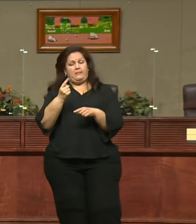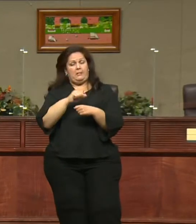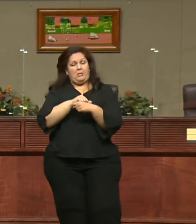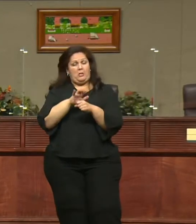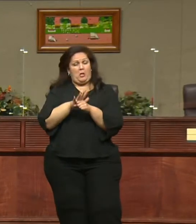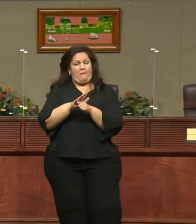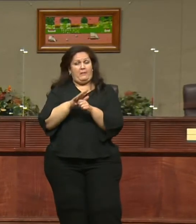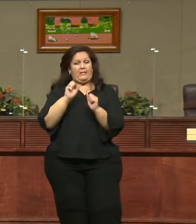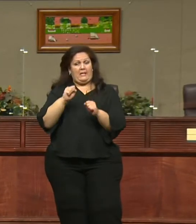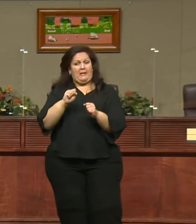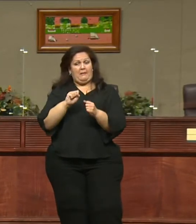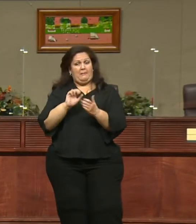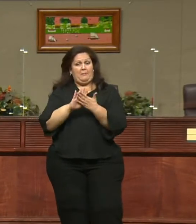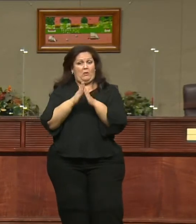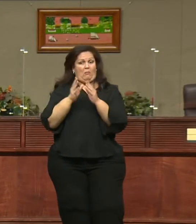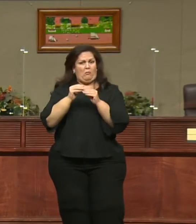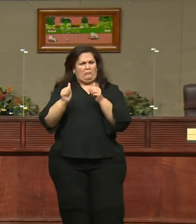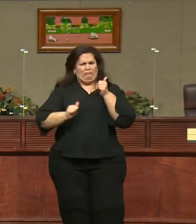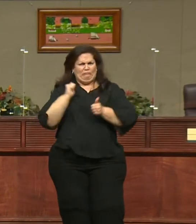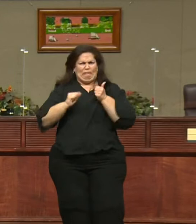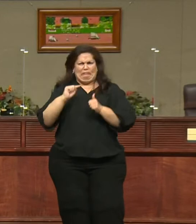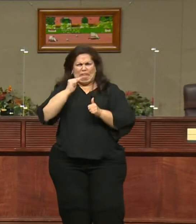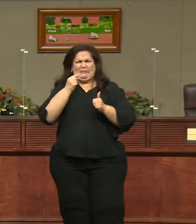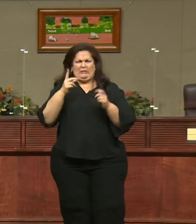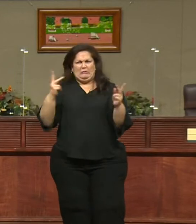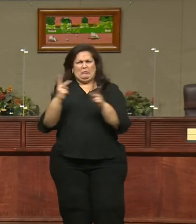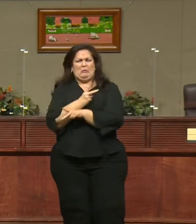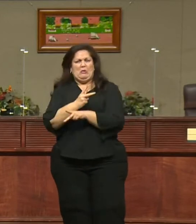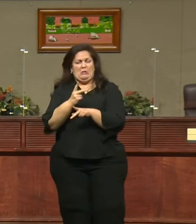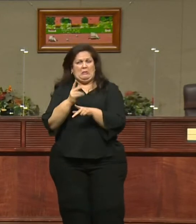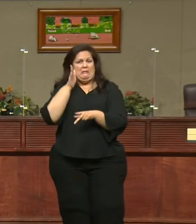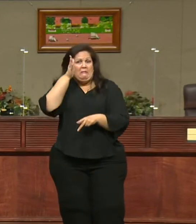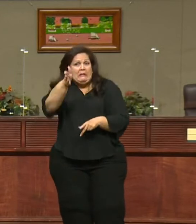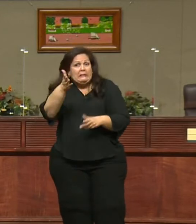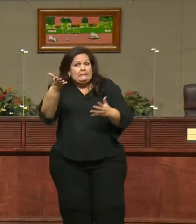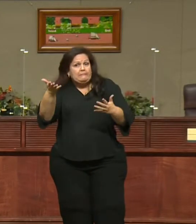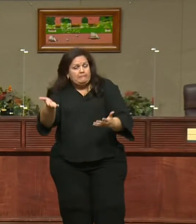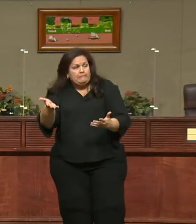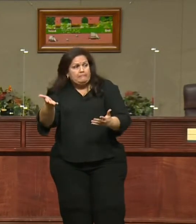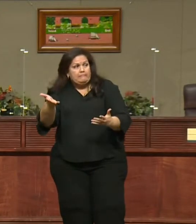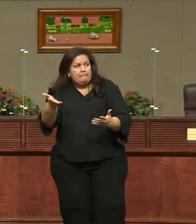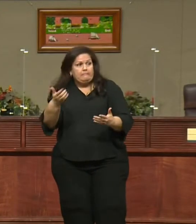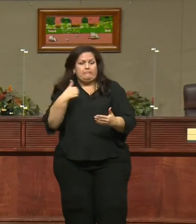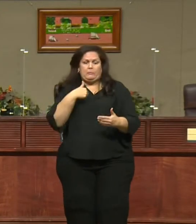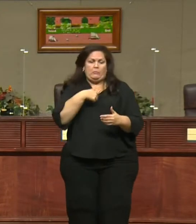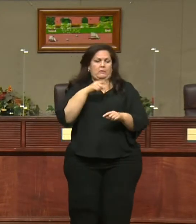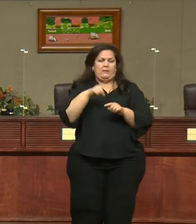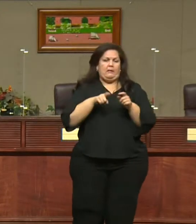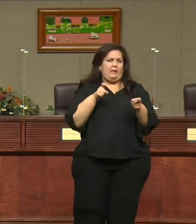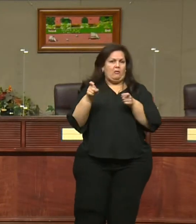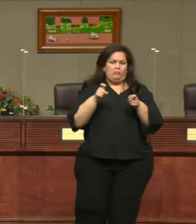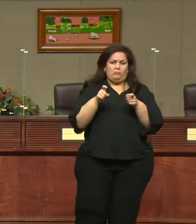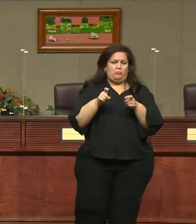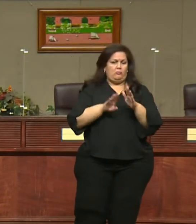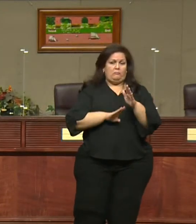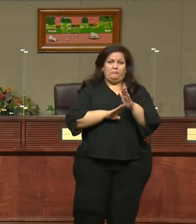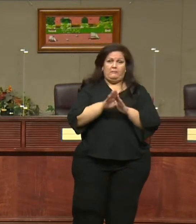variants be in the future? We have little control how they develop, how quickly they